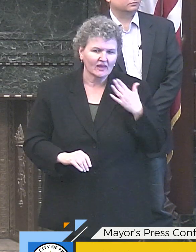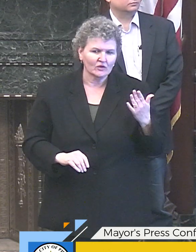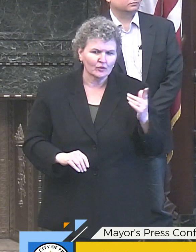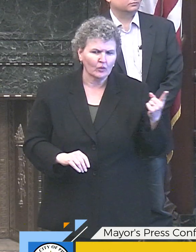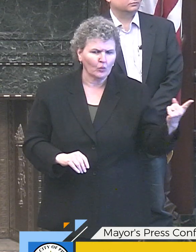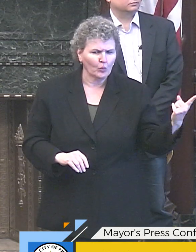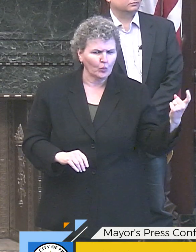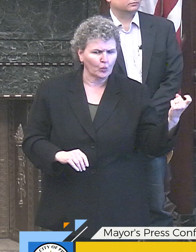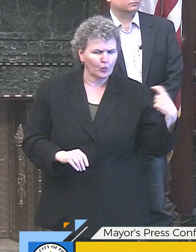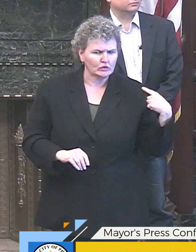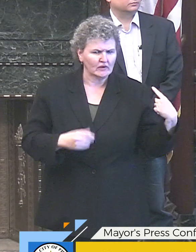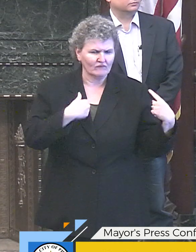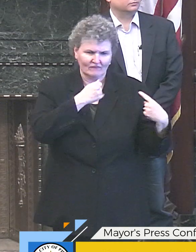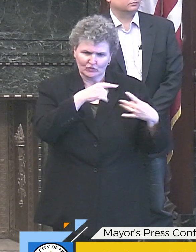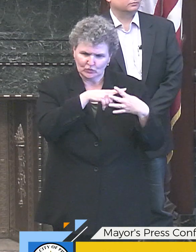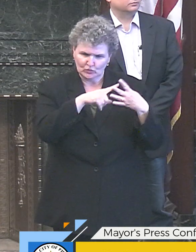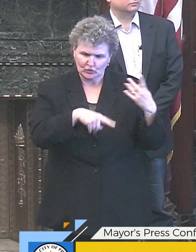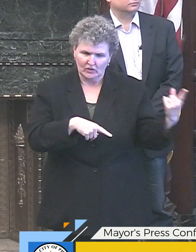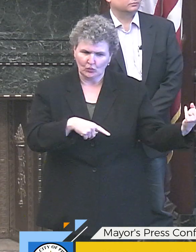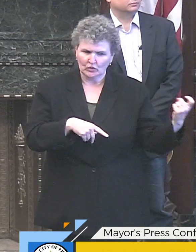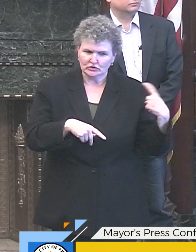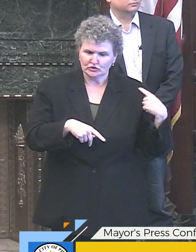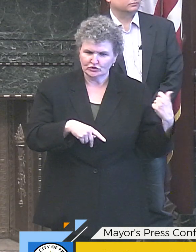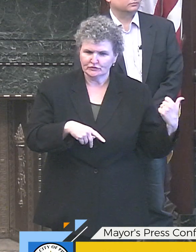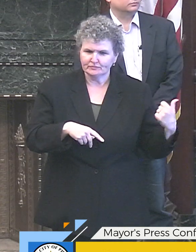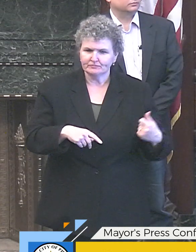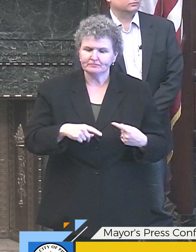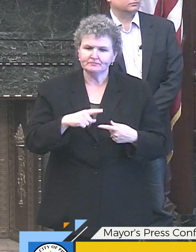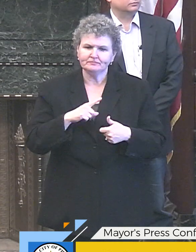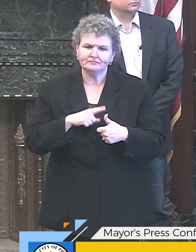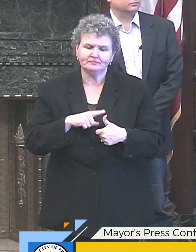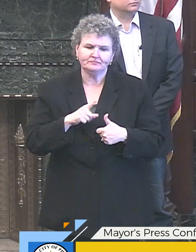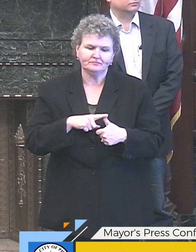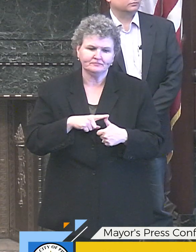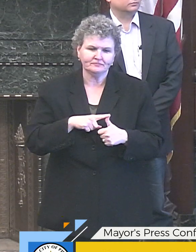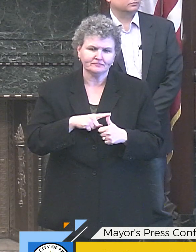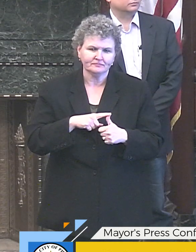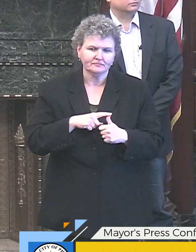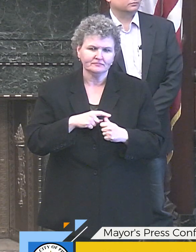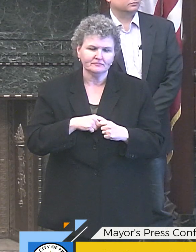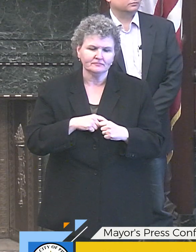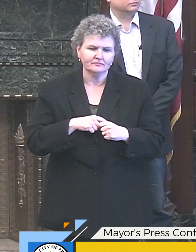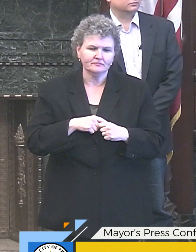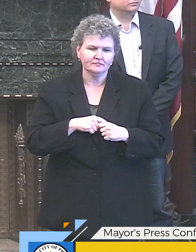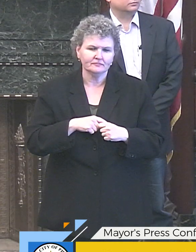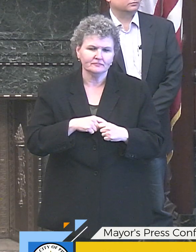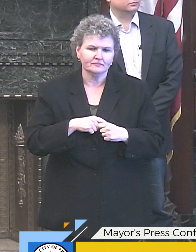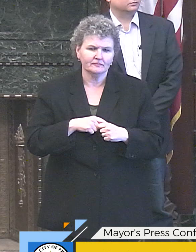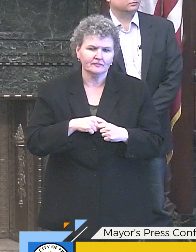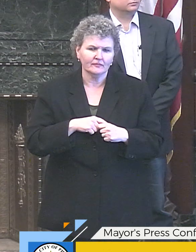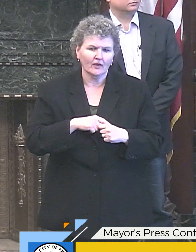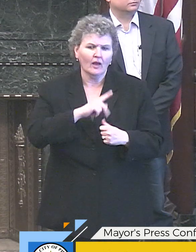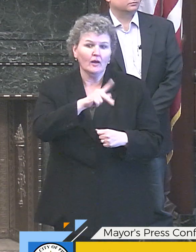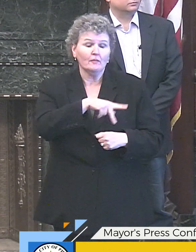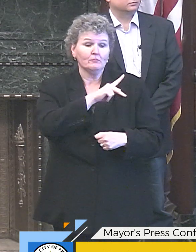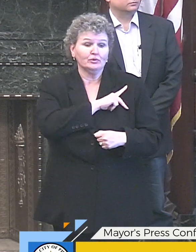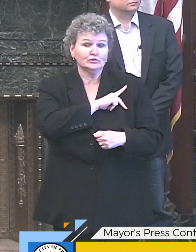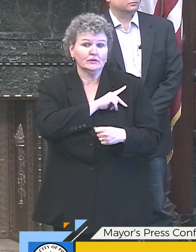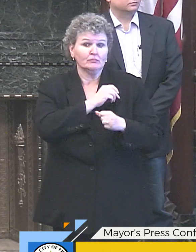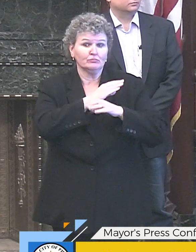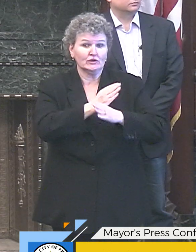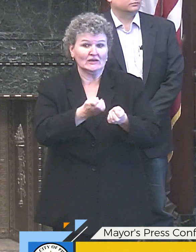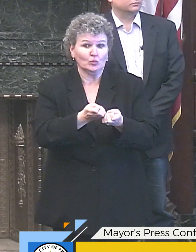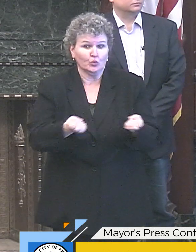couple people. One, will personal protective equipment be provided for